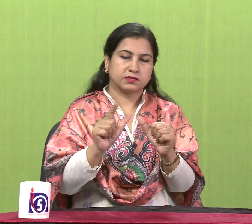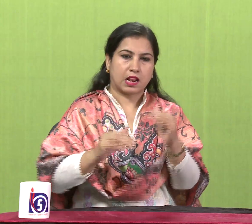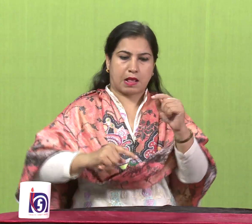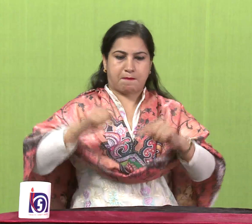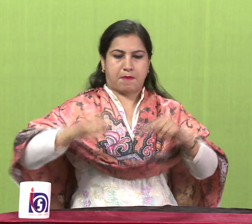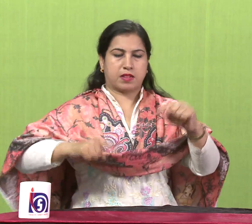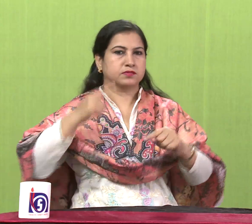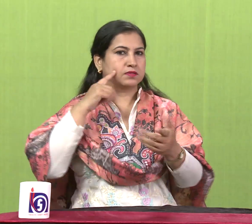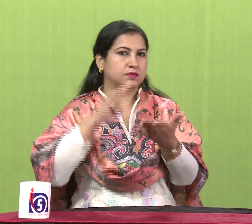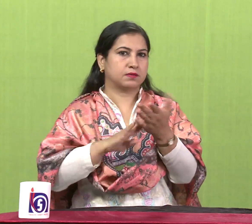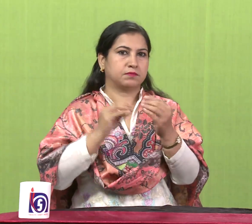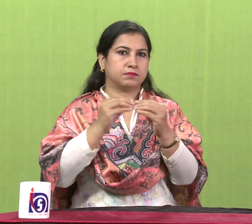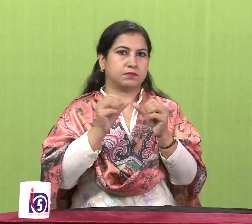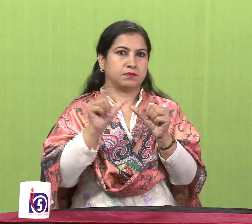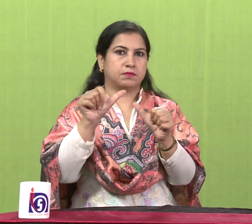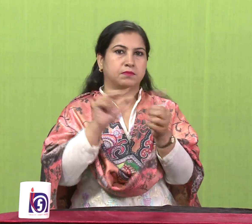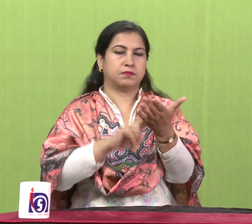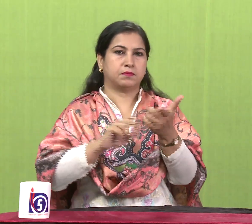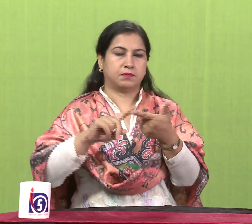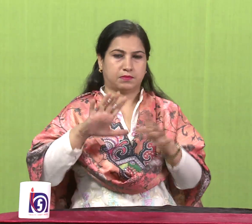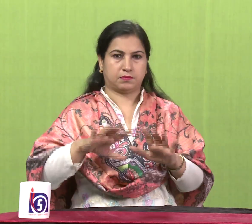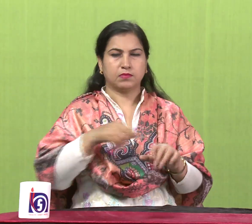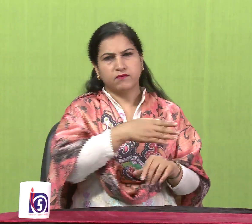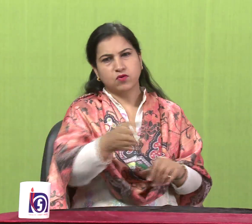that India has made great progress in social,